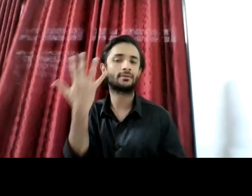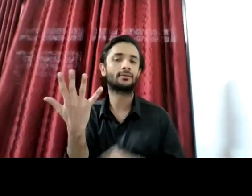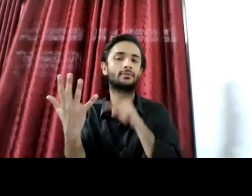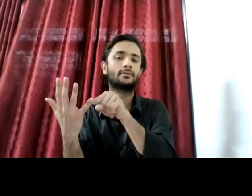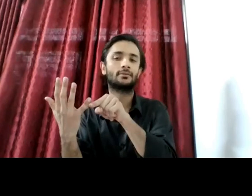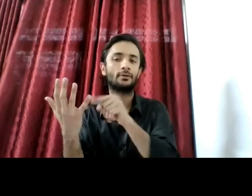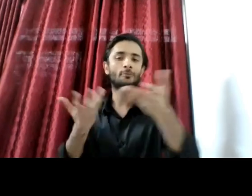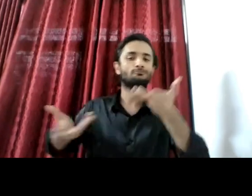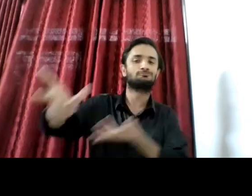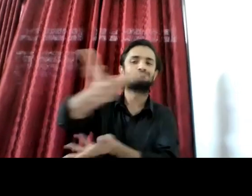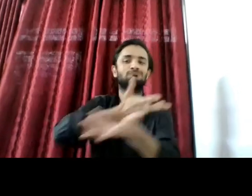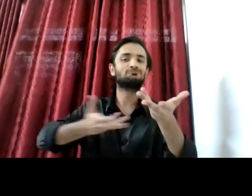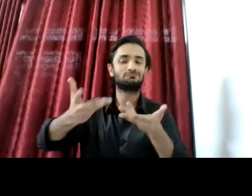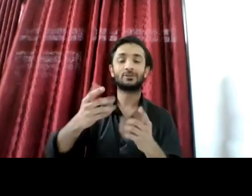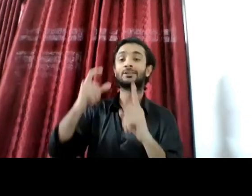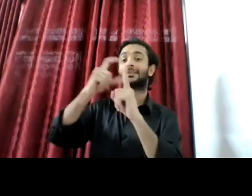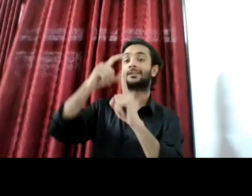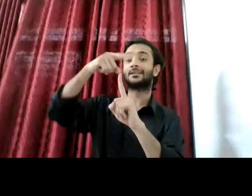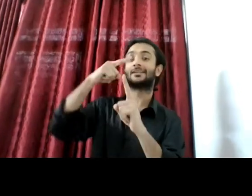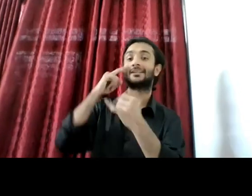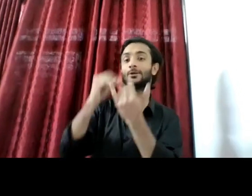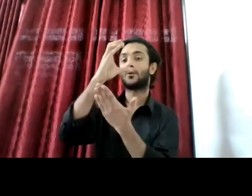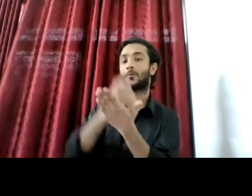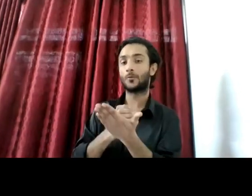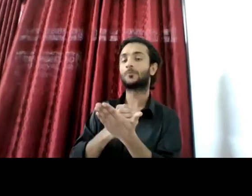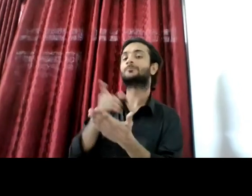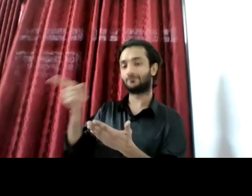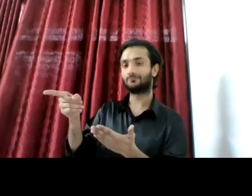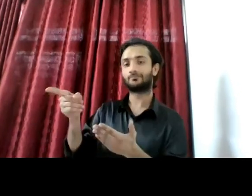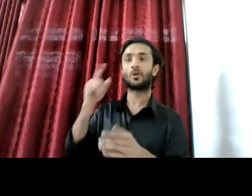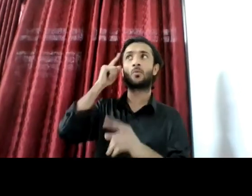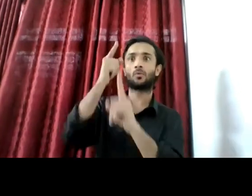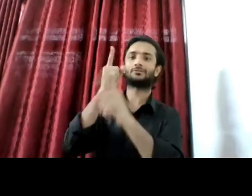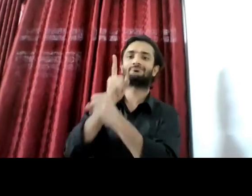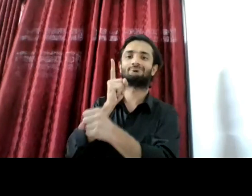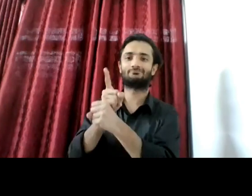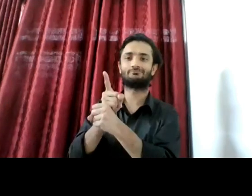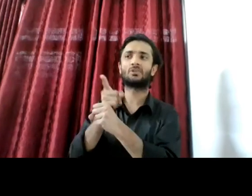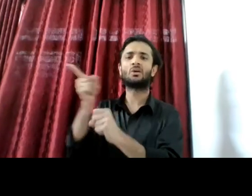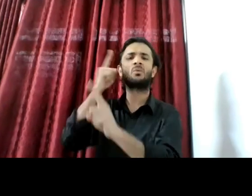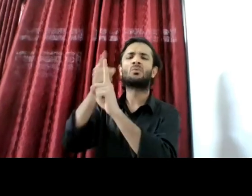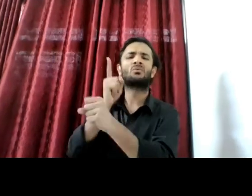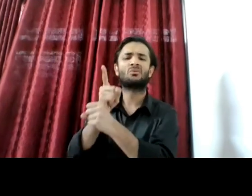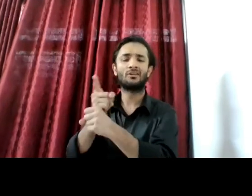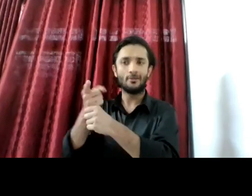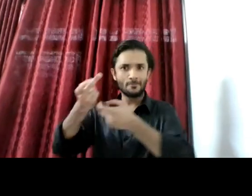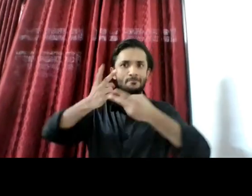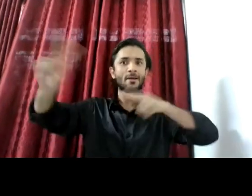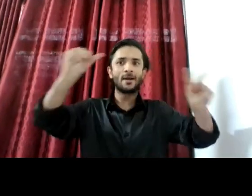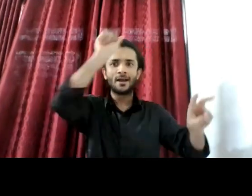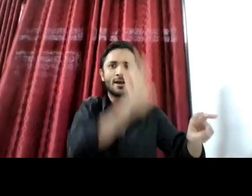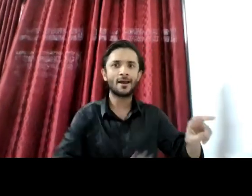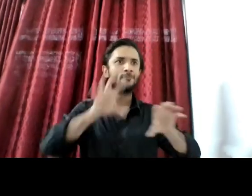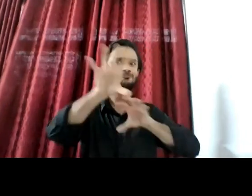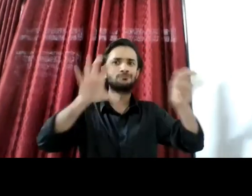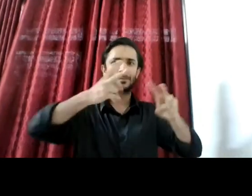at all times to deaf and hearing trainees. And it's a very unique course in which like they're getting to